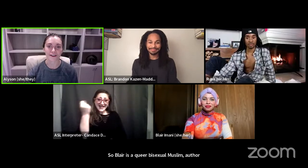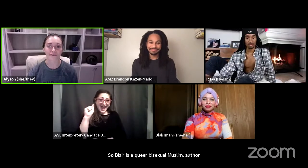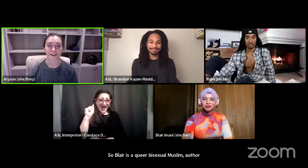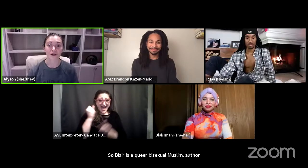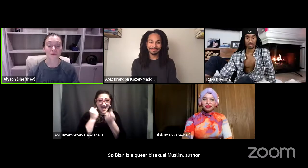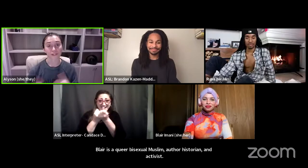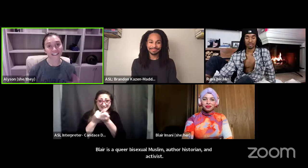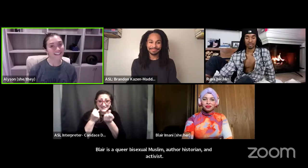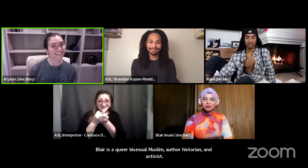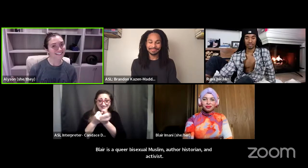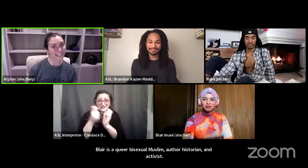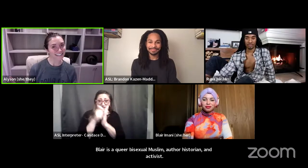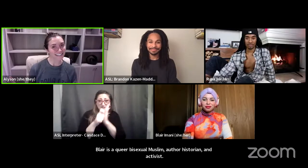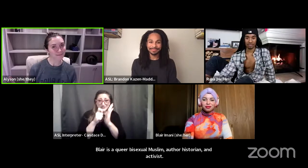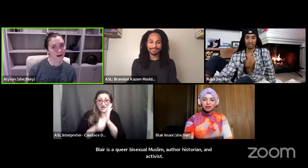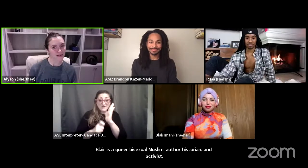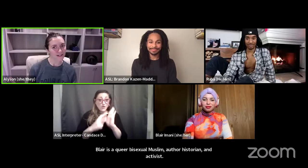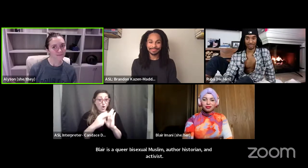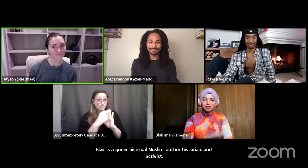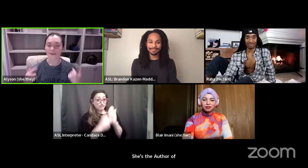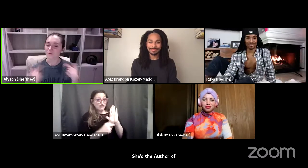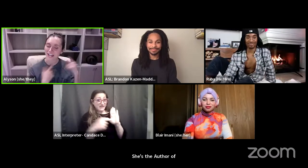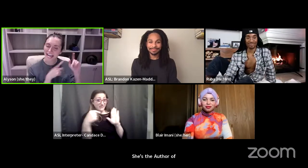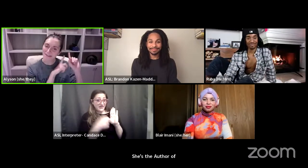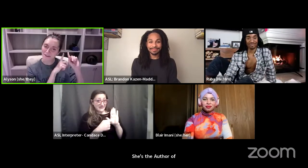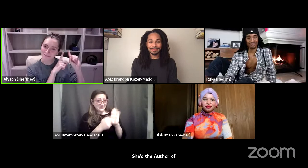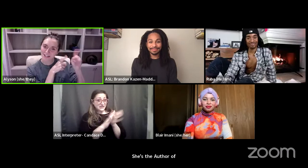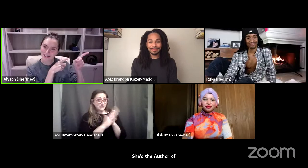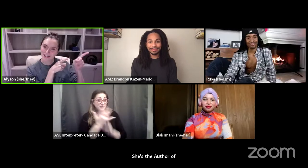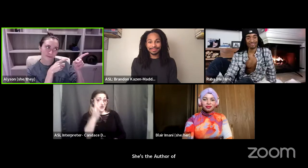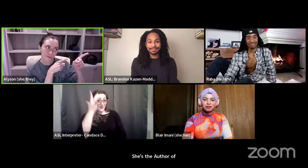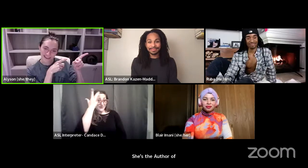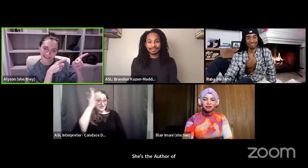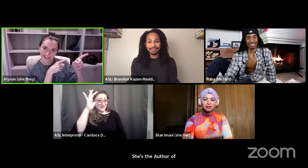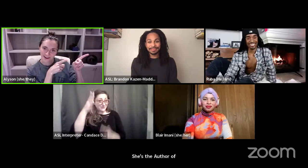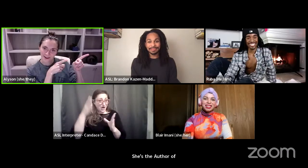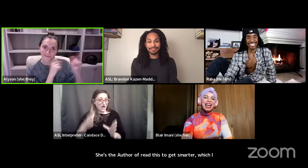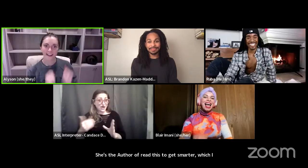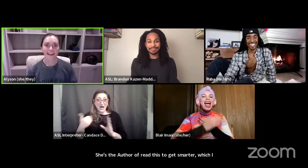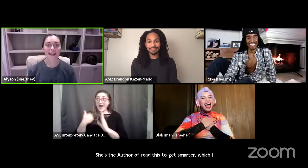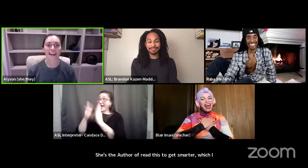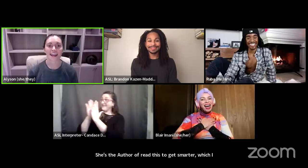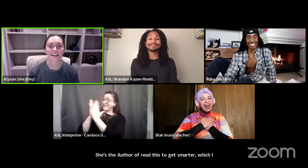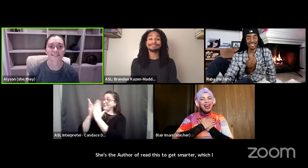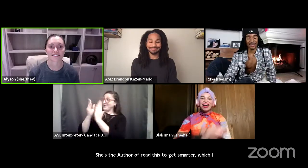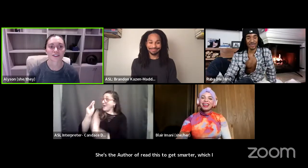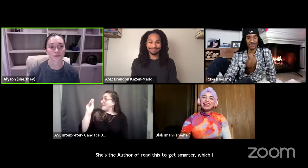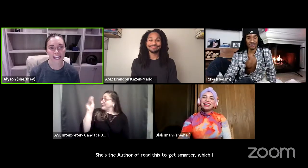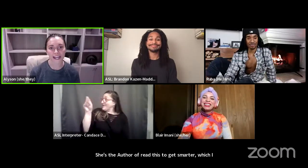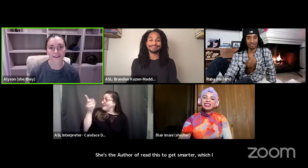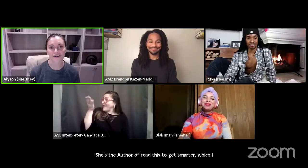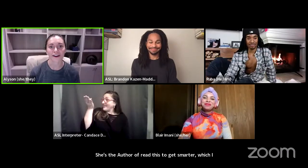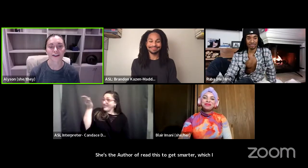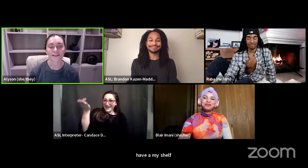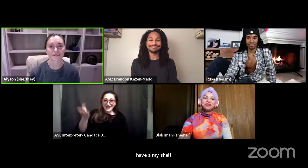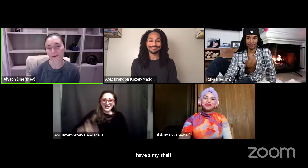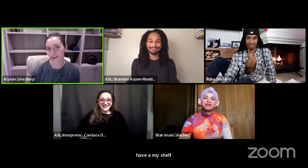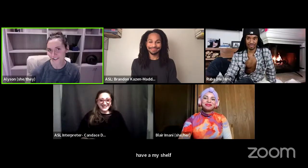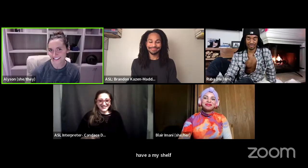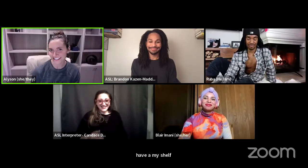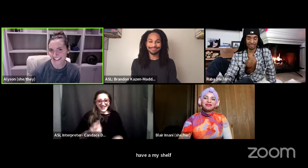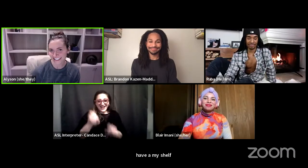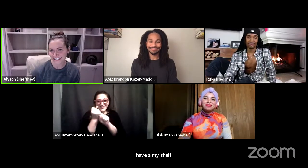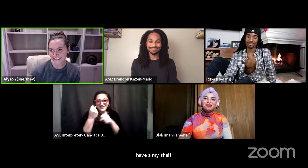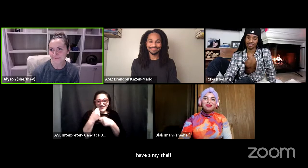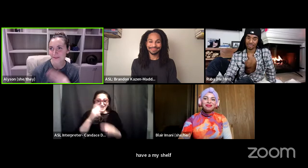author of Read This to Get Smarter, which I have on my shelf right there, and the creator of